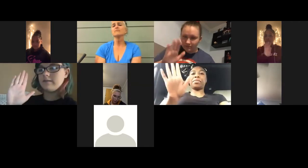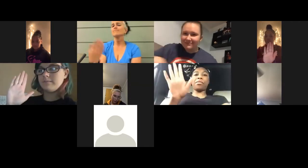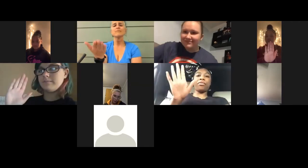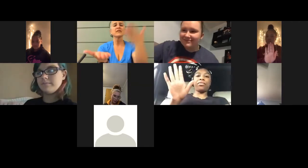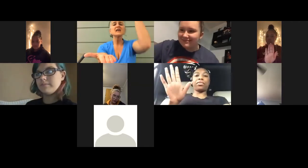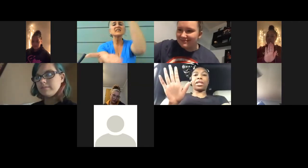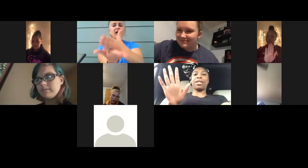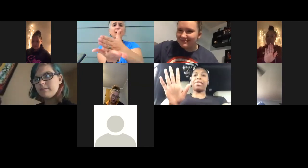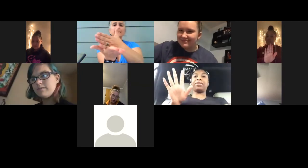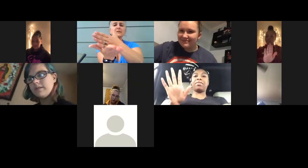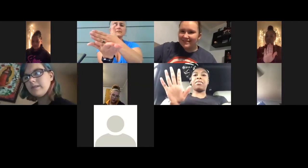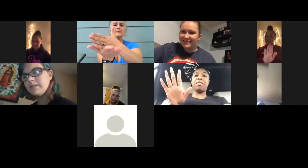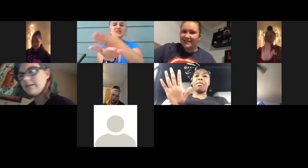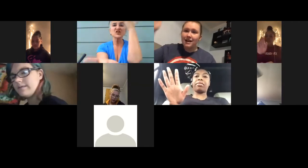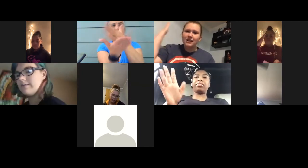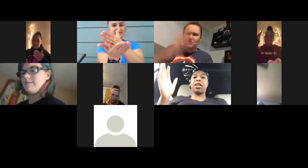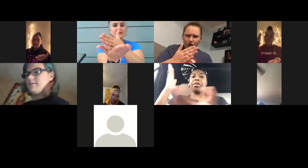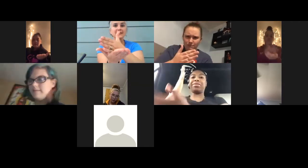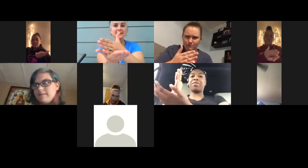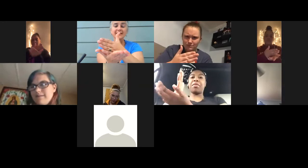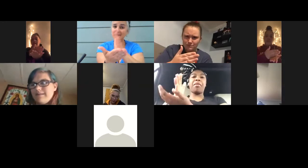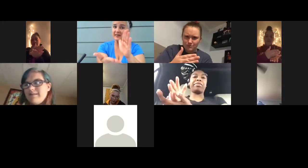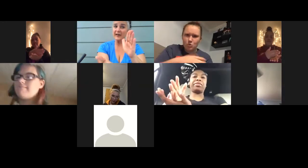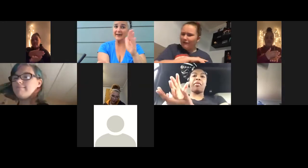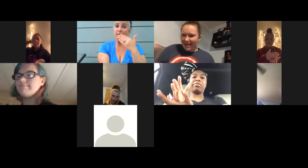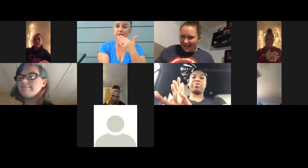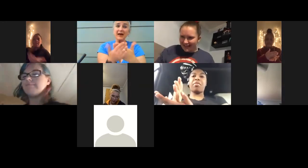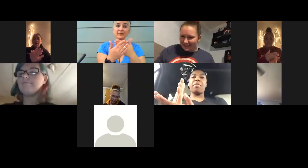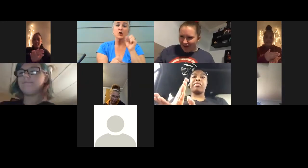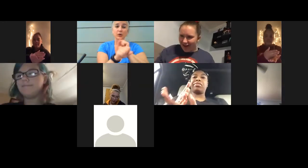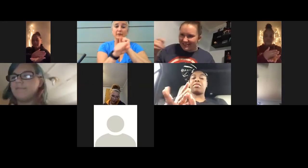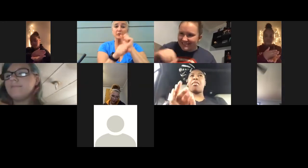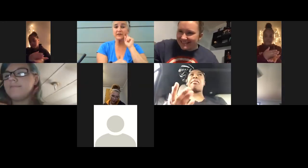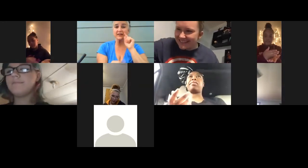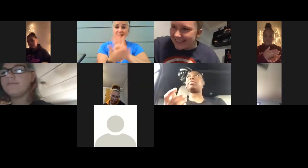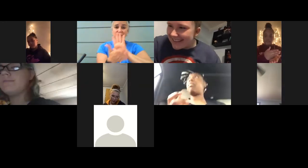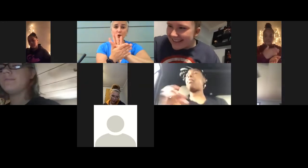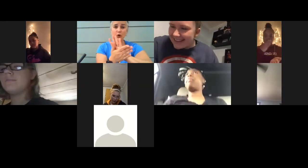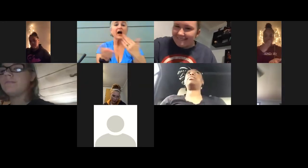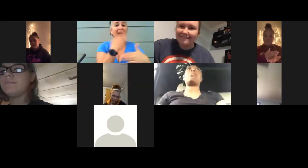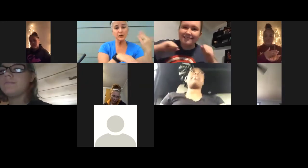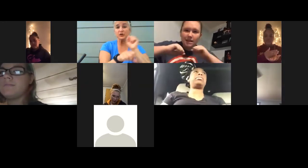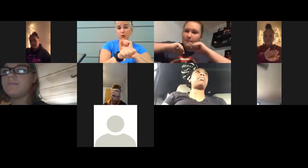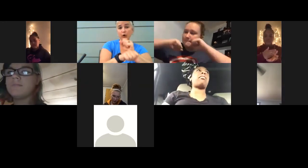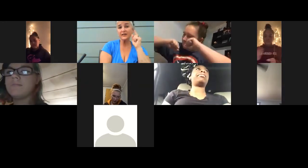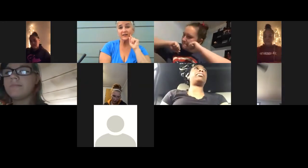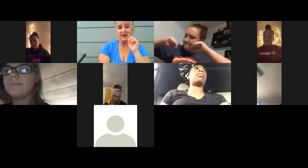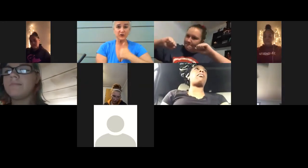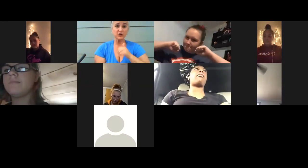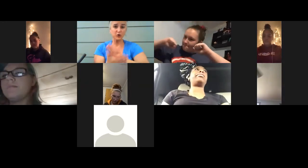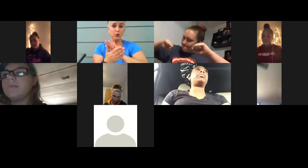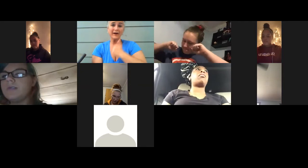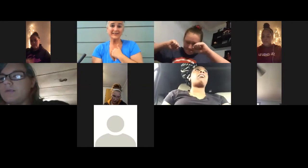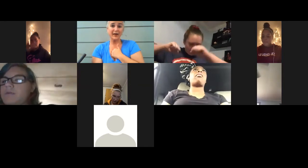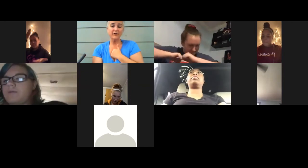of love. Stop. Stop it. And let me tell you, when I was working at the deaf school, I used to work at the